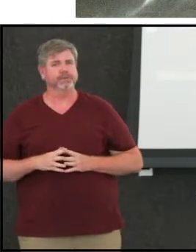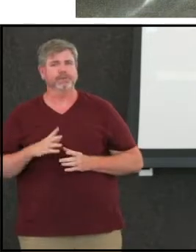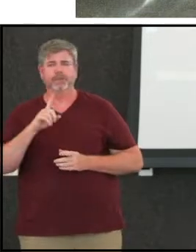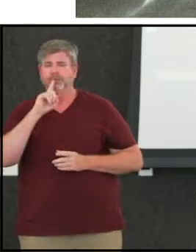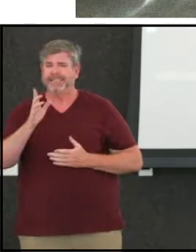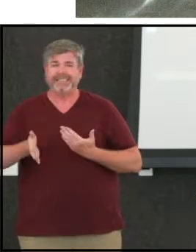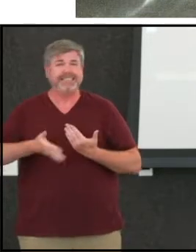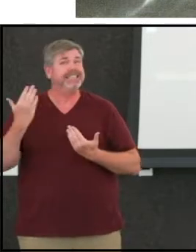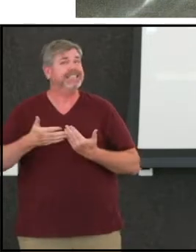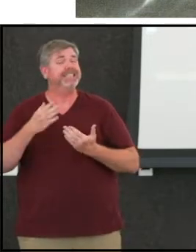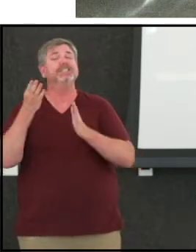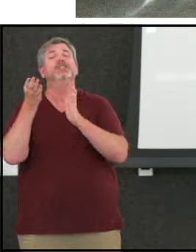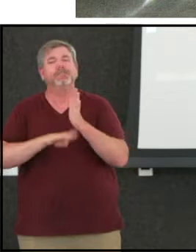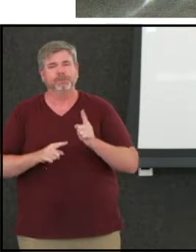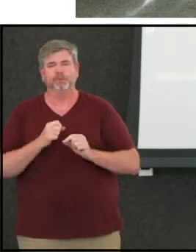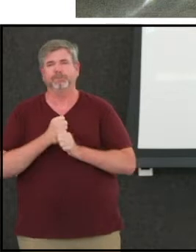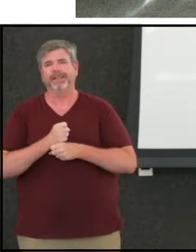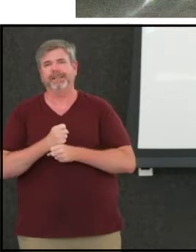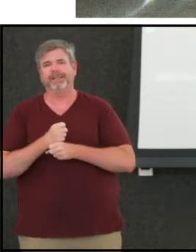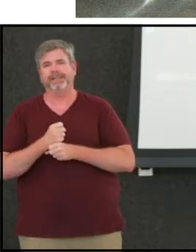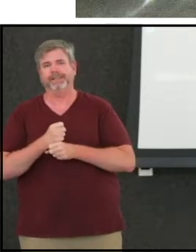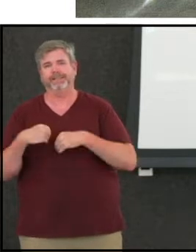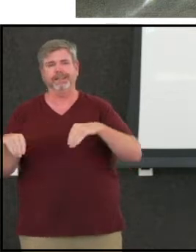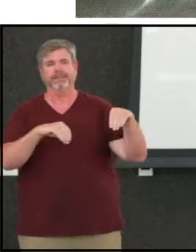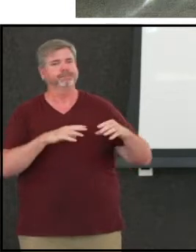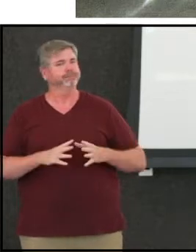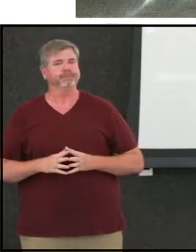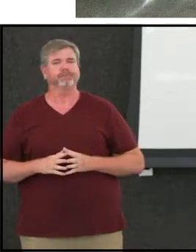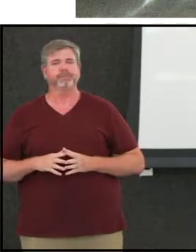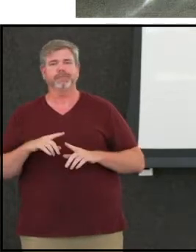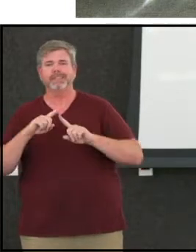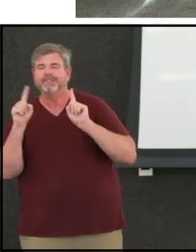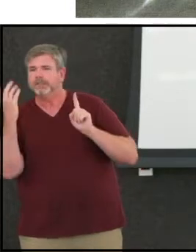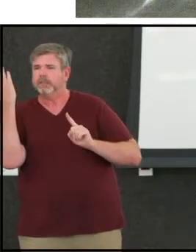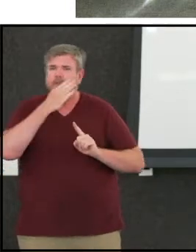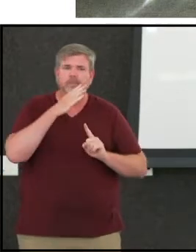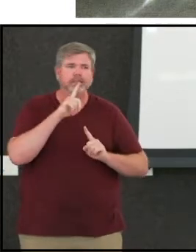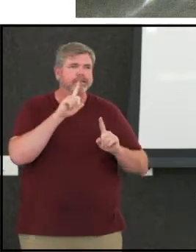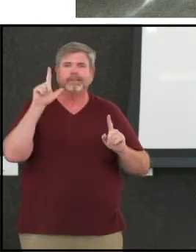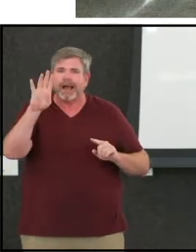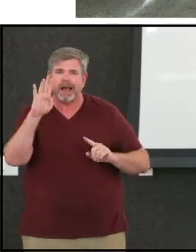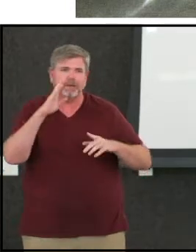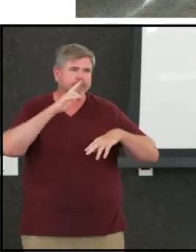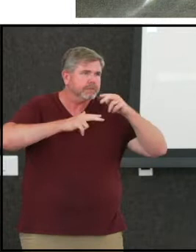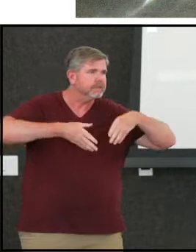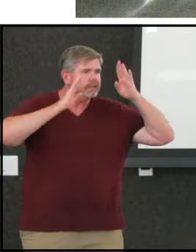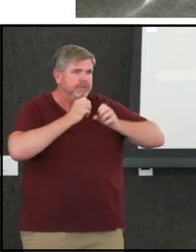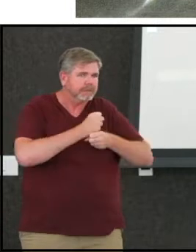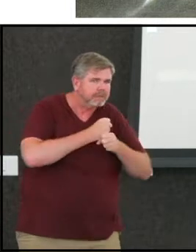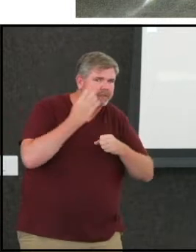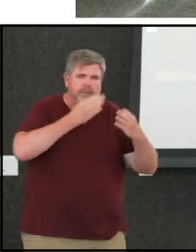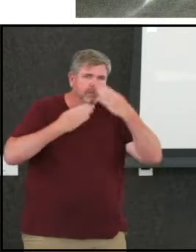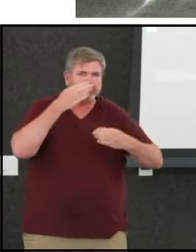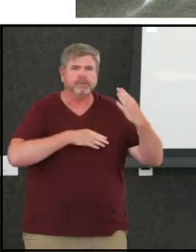and it's produced in many labs, and it seems that our district attorney's office is here today. They will go more on